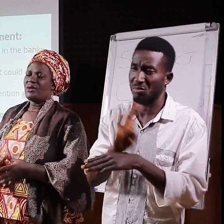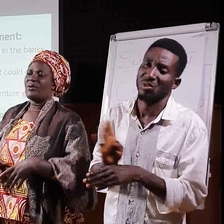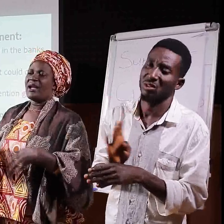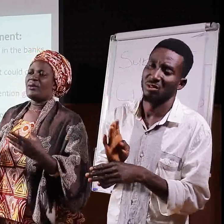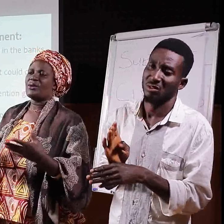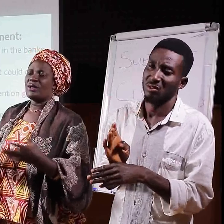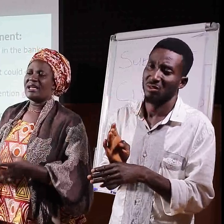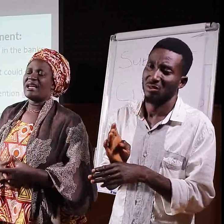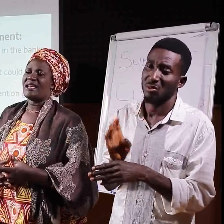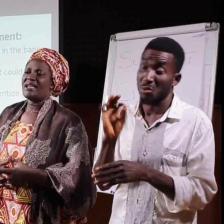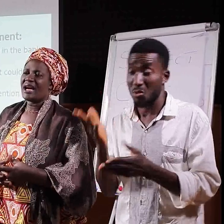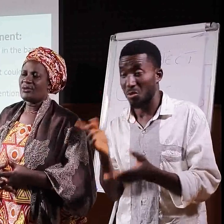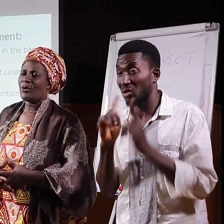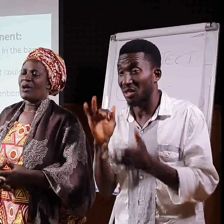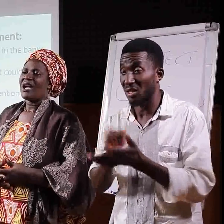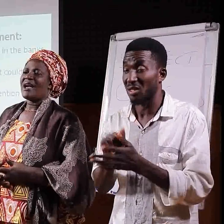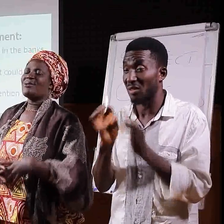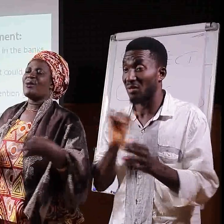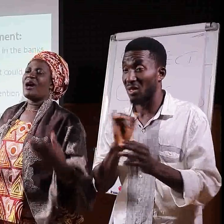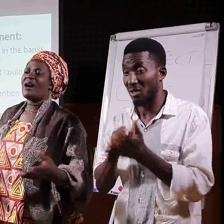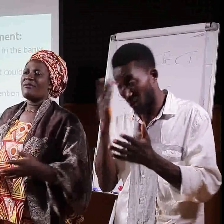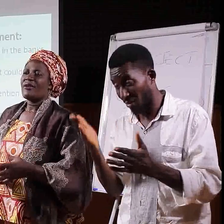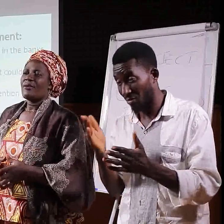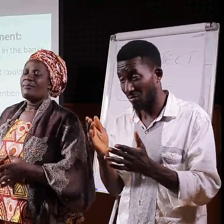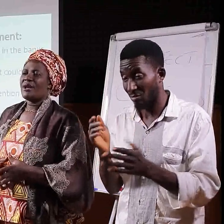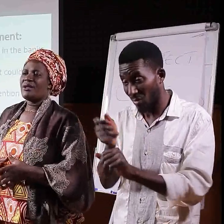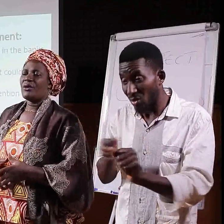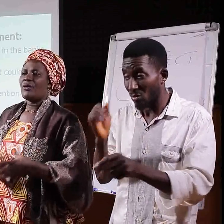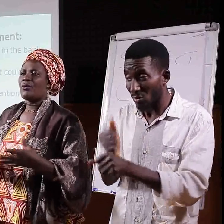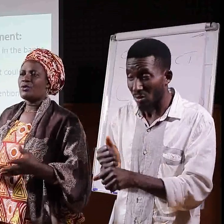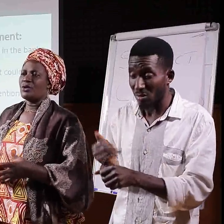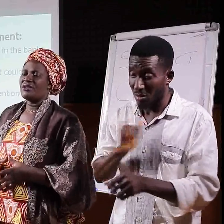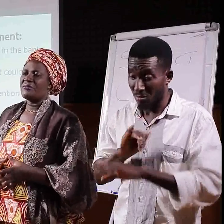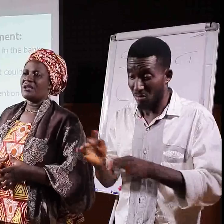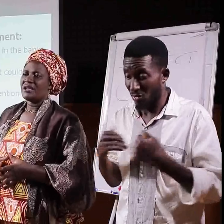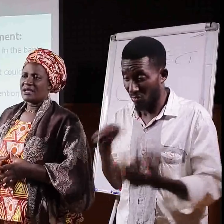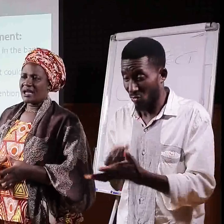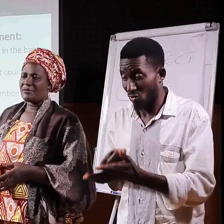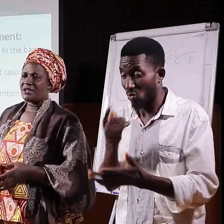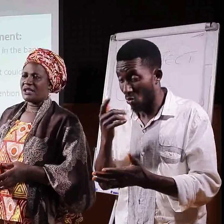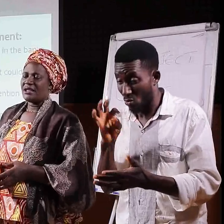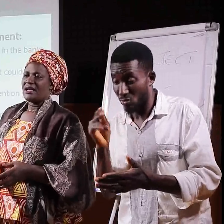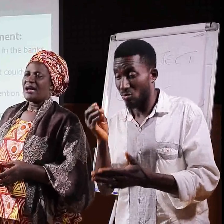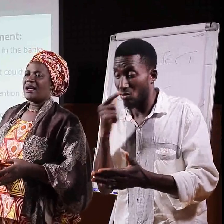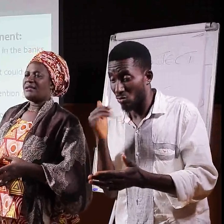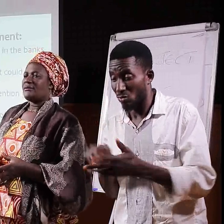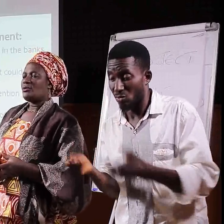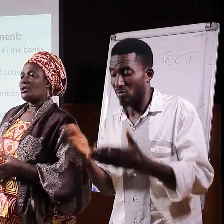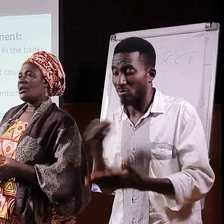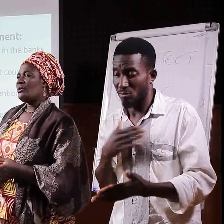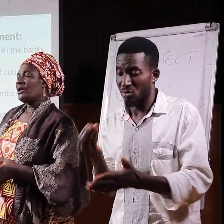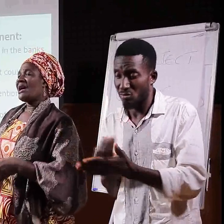trade or I go to learn any handwork, I do not have money or who to give me the capital.